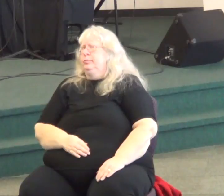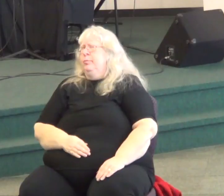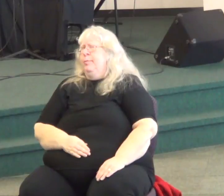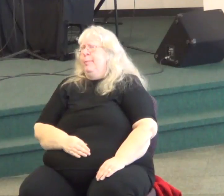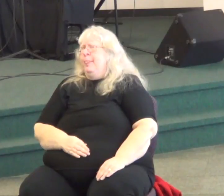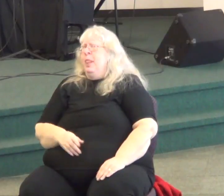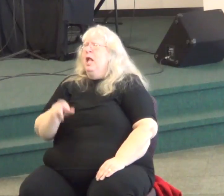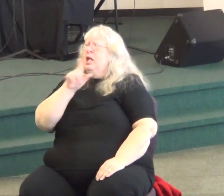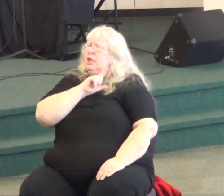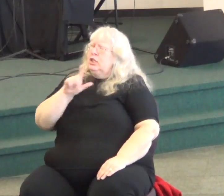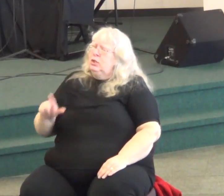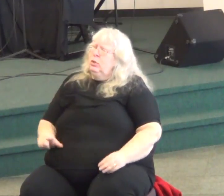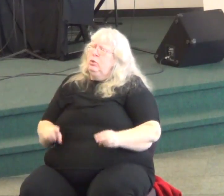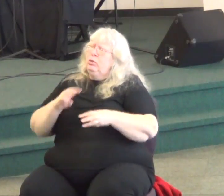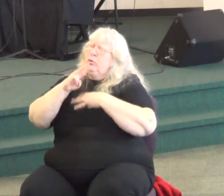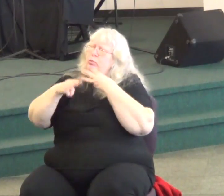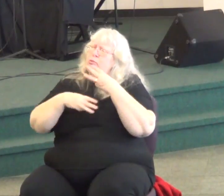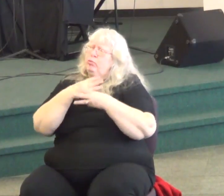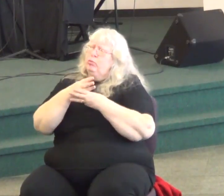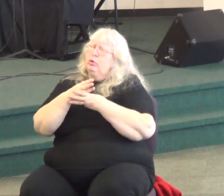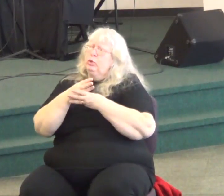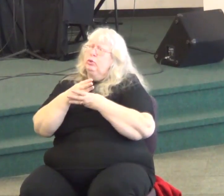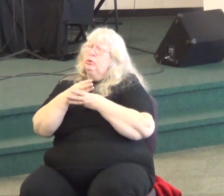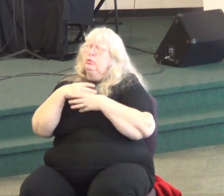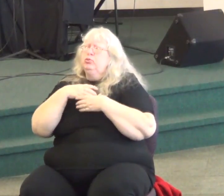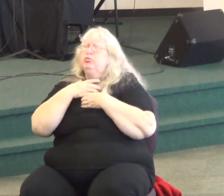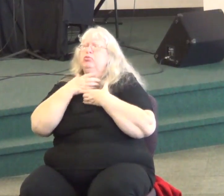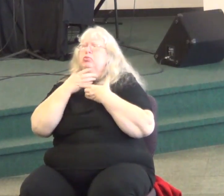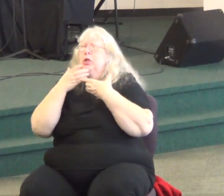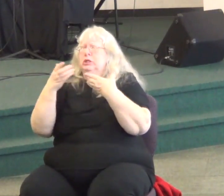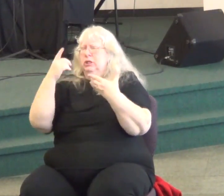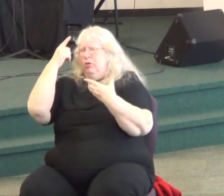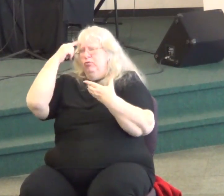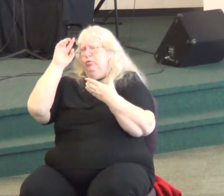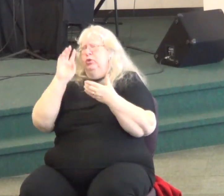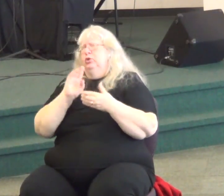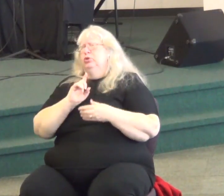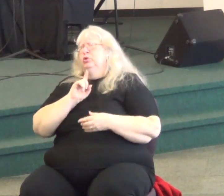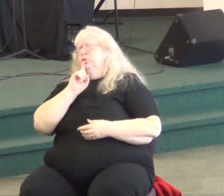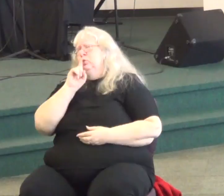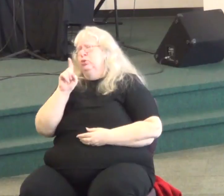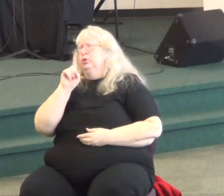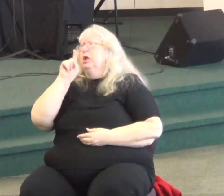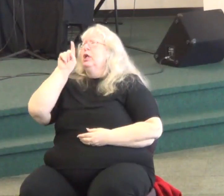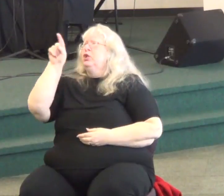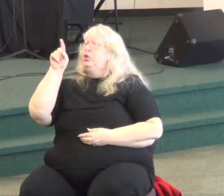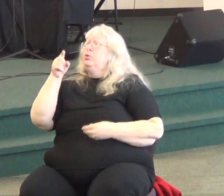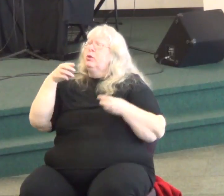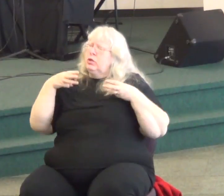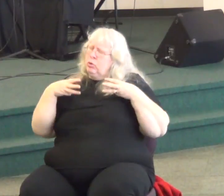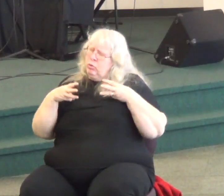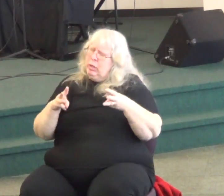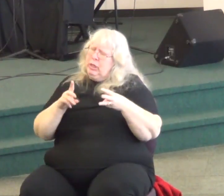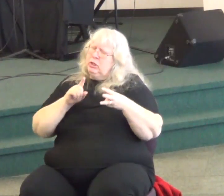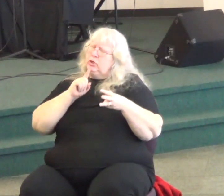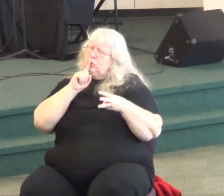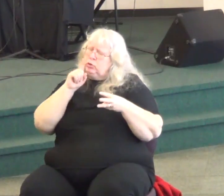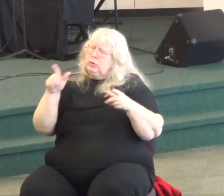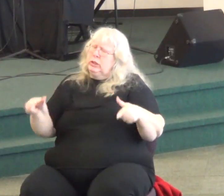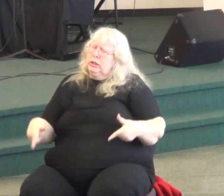Lord, the world cries for truth. And you are the way, the truth, and the life.